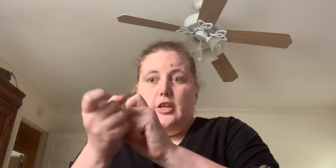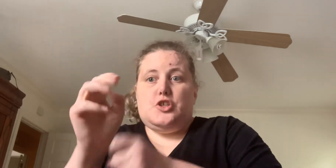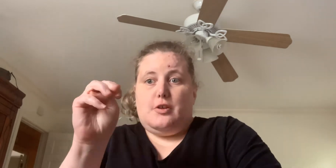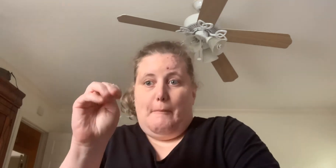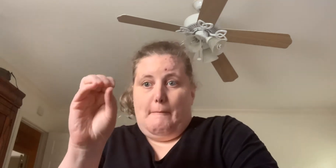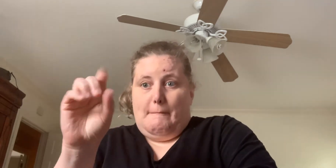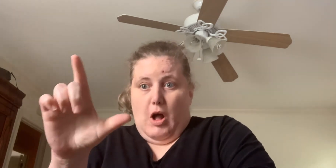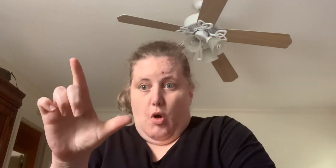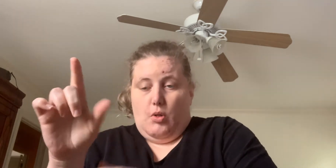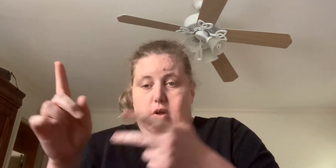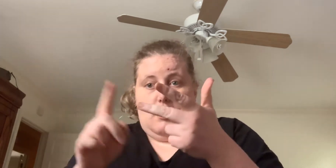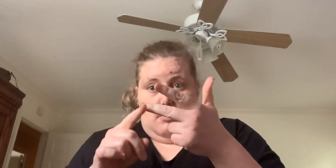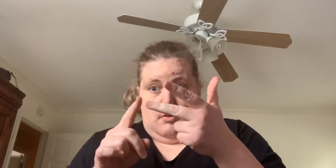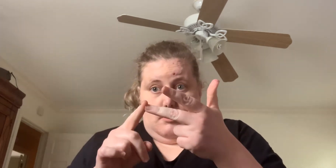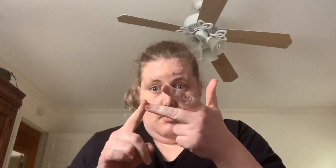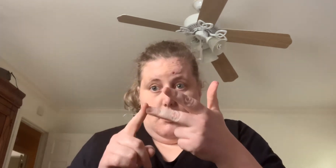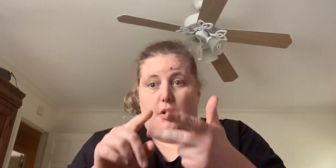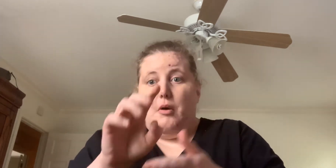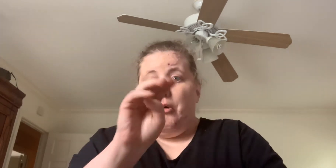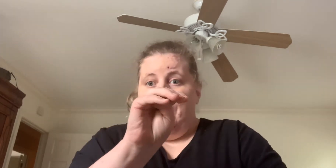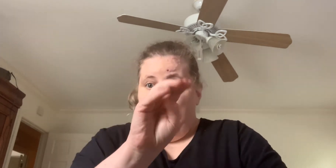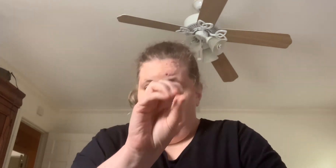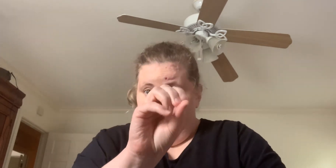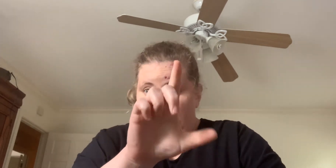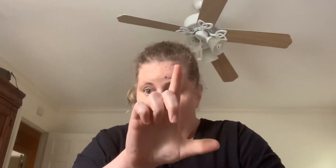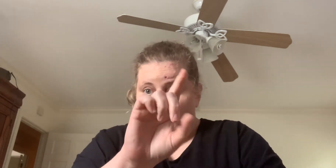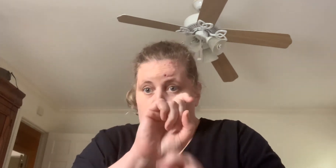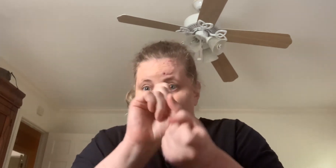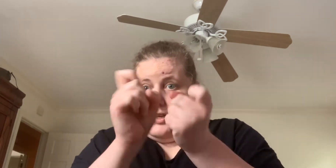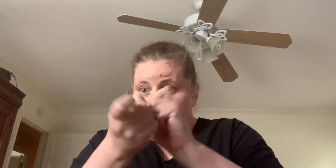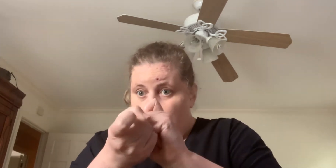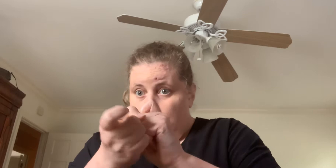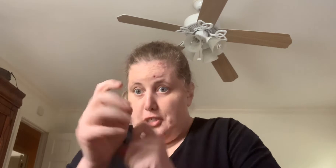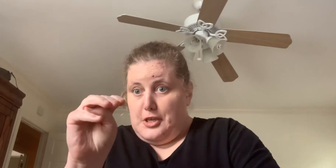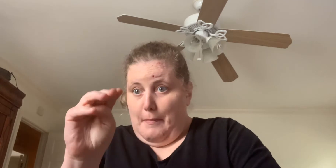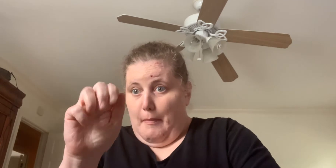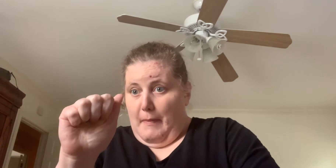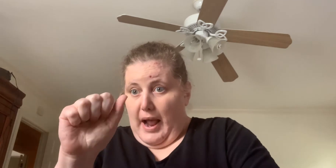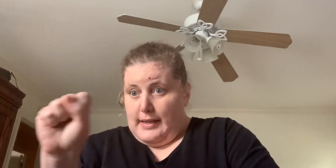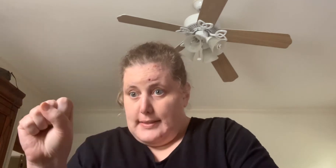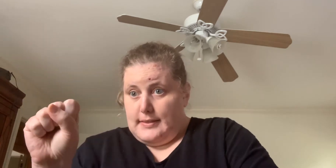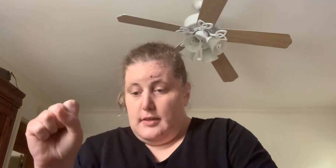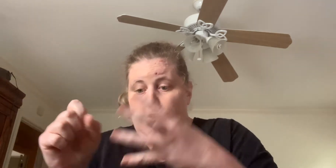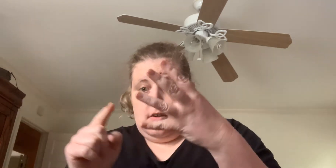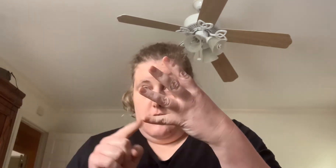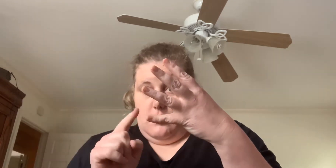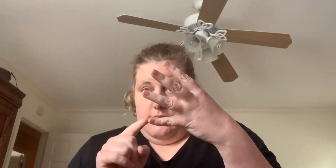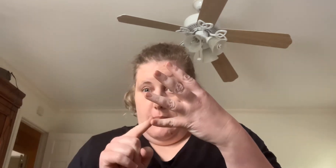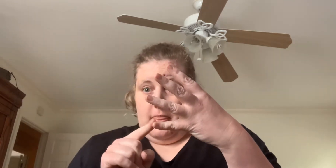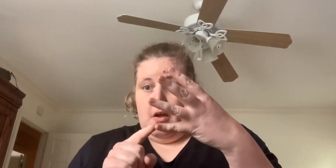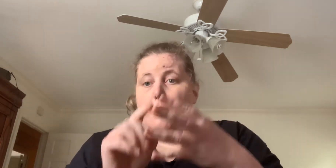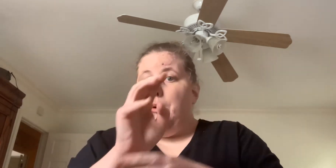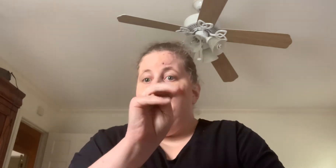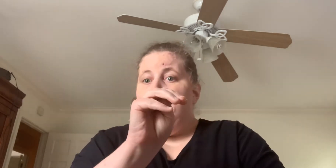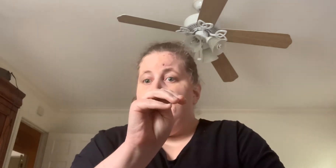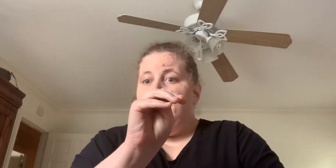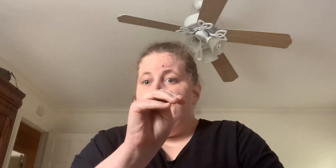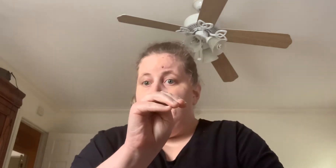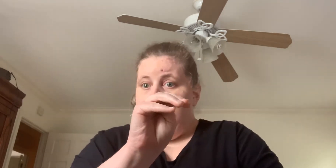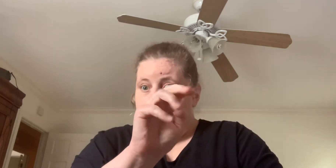mass to mass. Because there are several questions that you can answer from one given equation. So that's